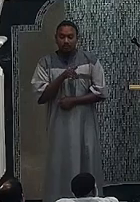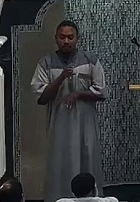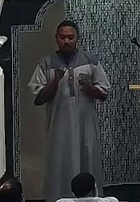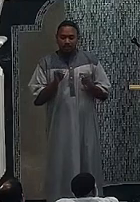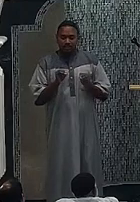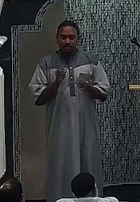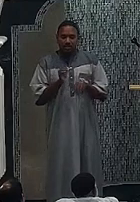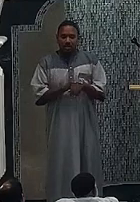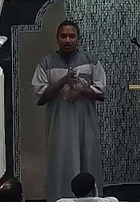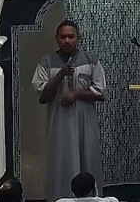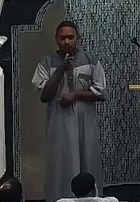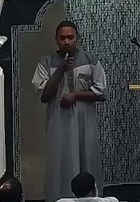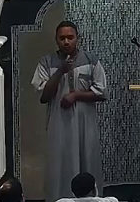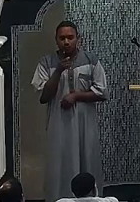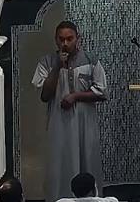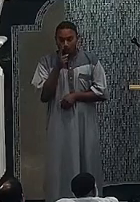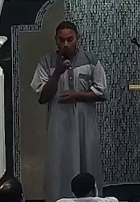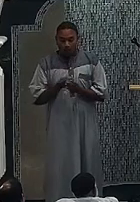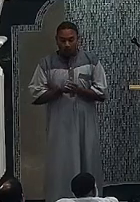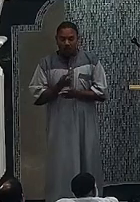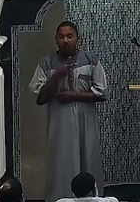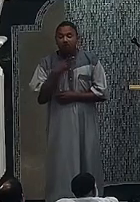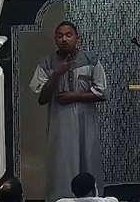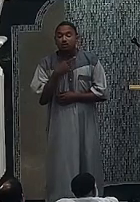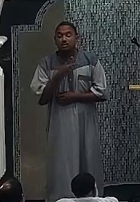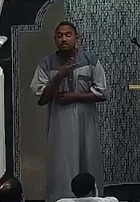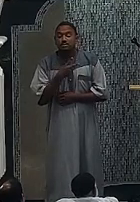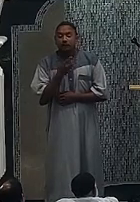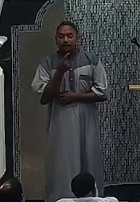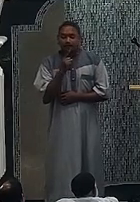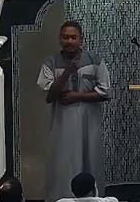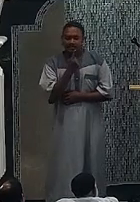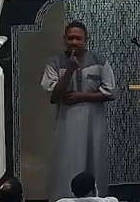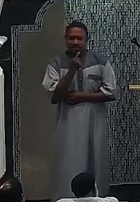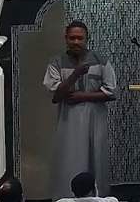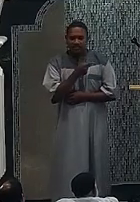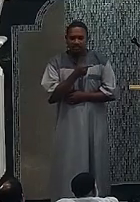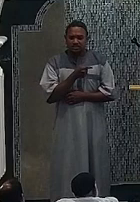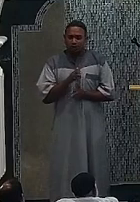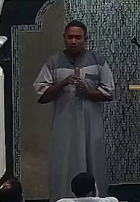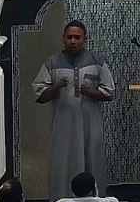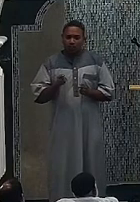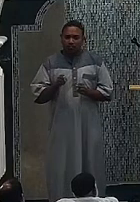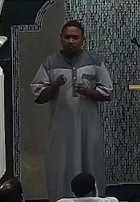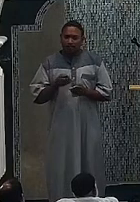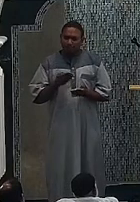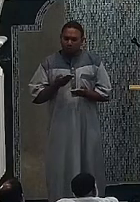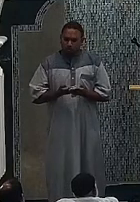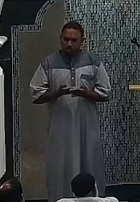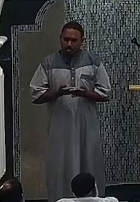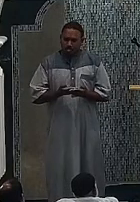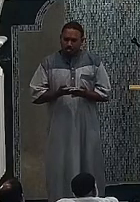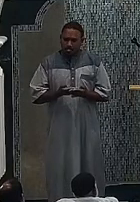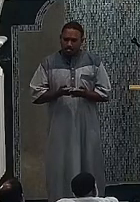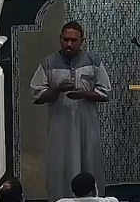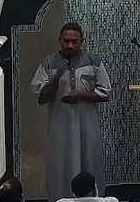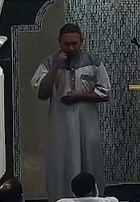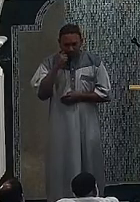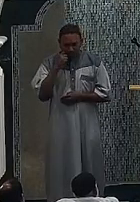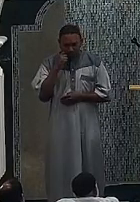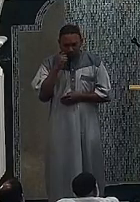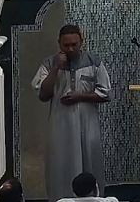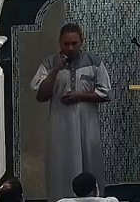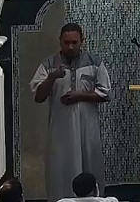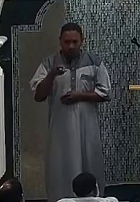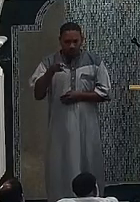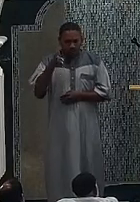whether the child can be mainstreamed, meaning in the mainstream school, whether the child has enough hearing to do that, or